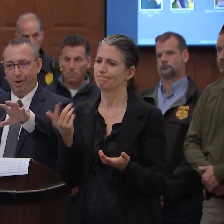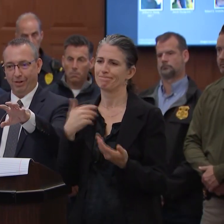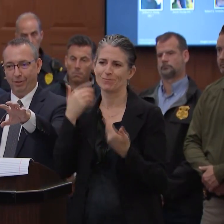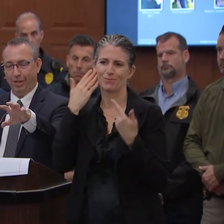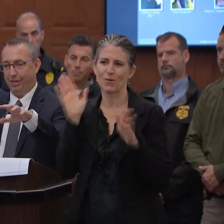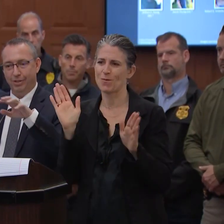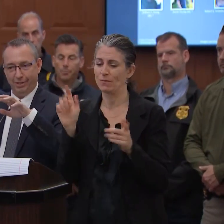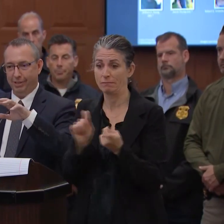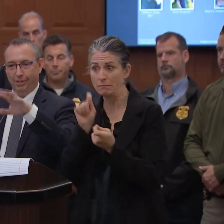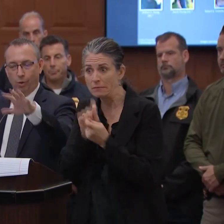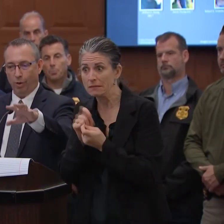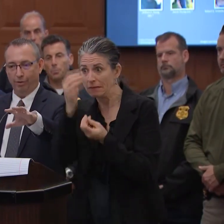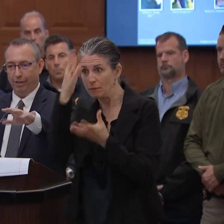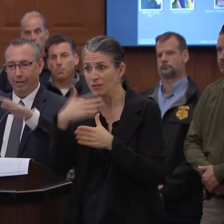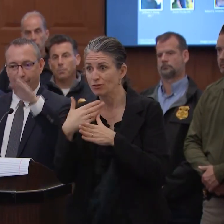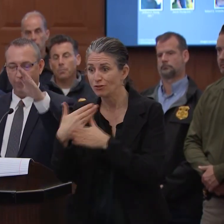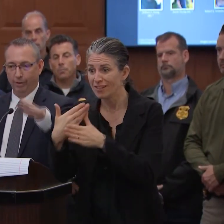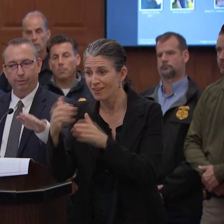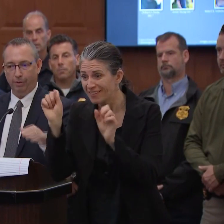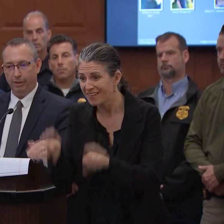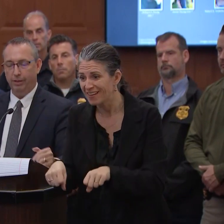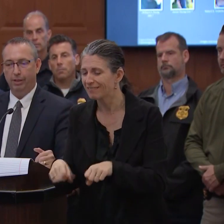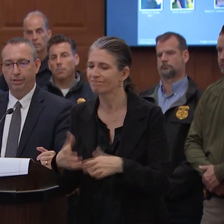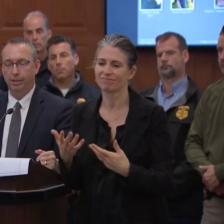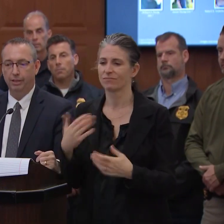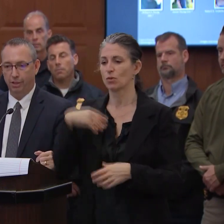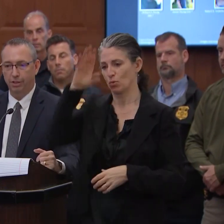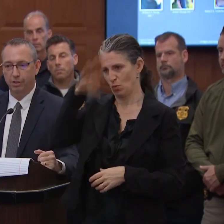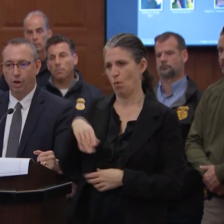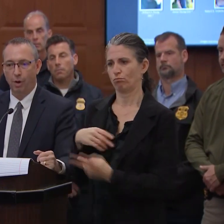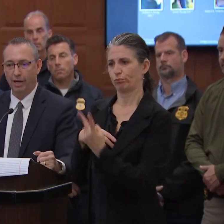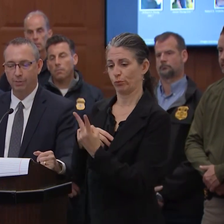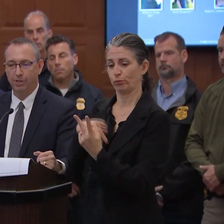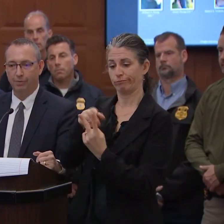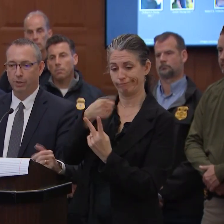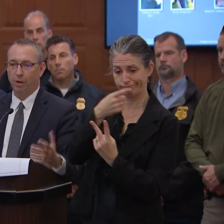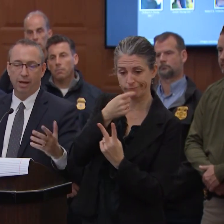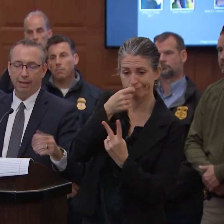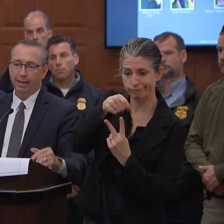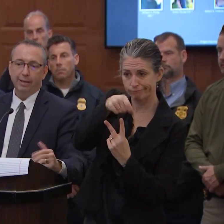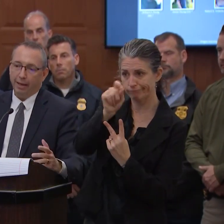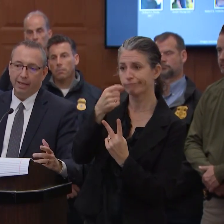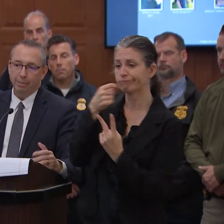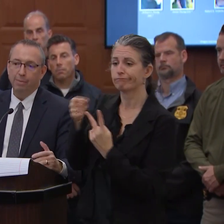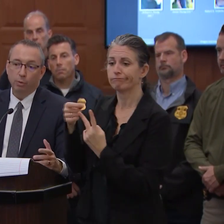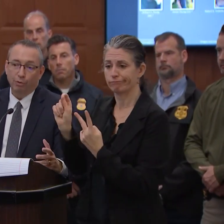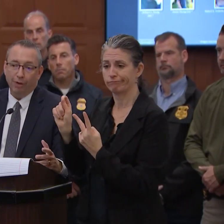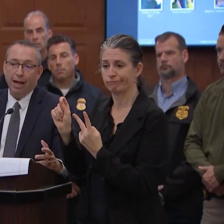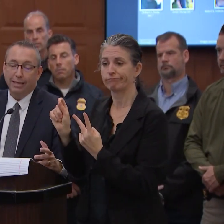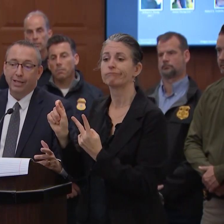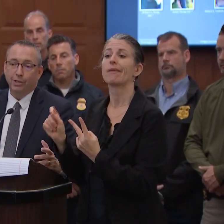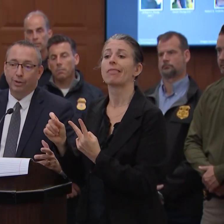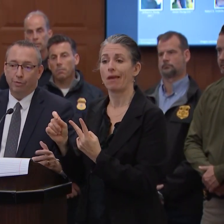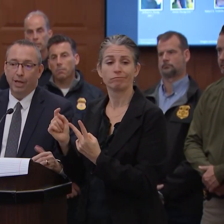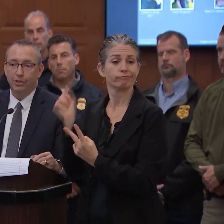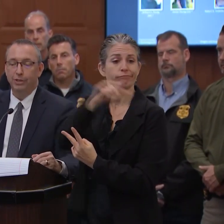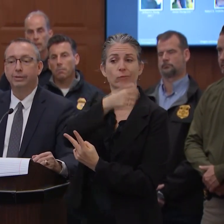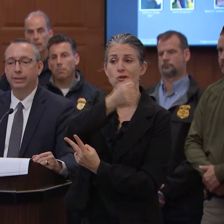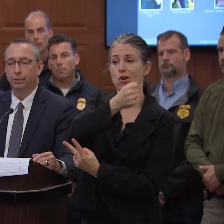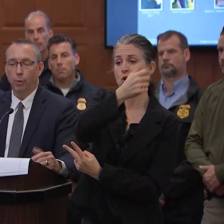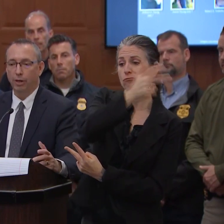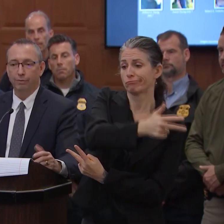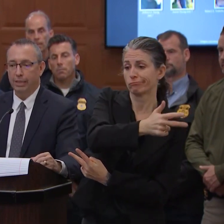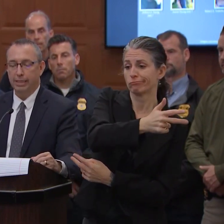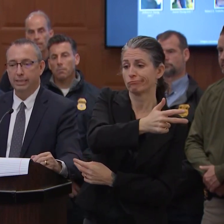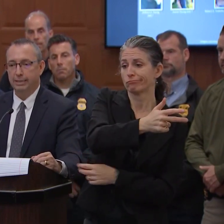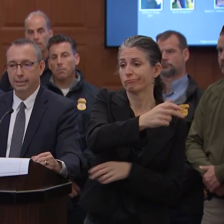specific target locations. He did go one to the other. He ditched his car in a specific spot. Again, maybe we'll find additional information